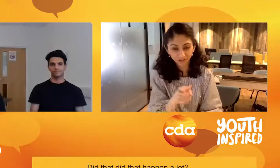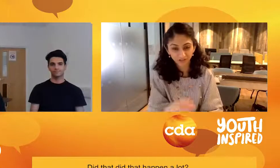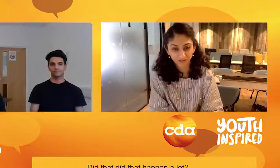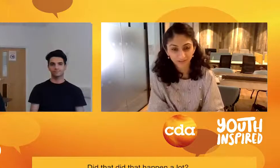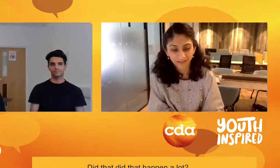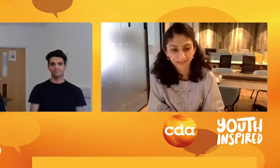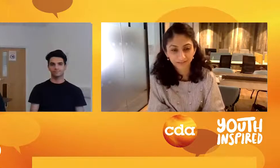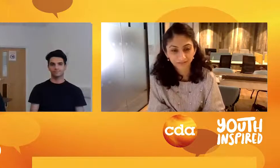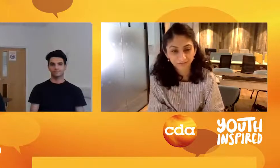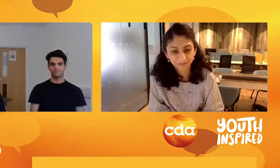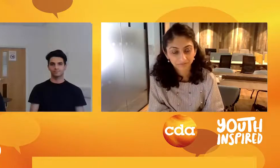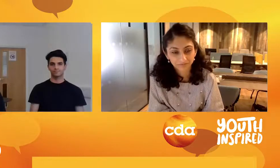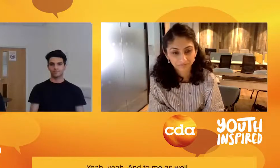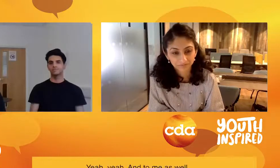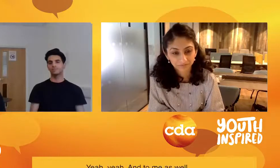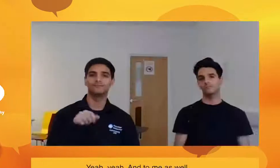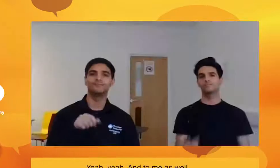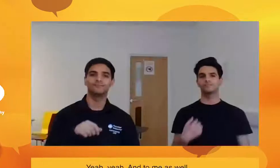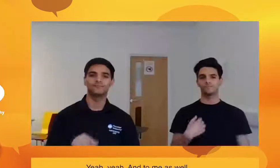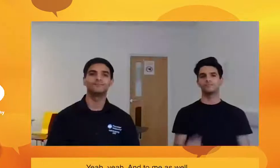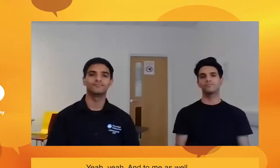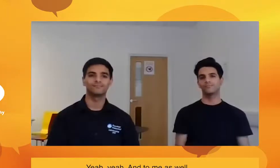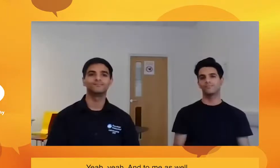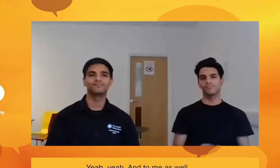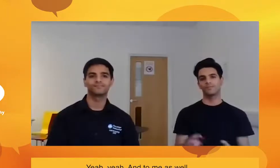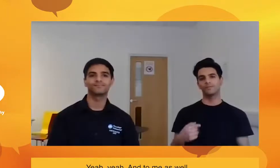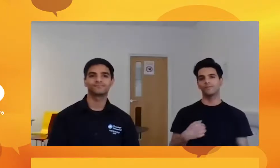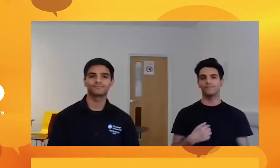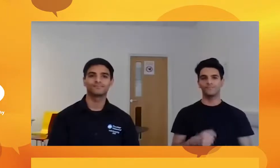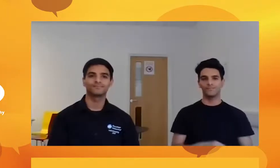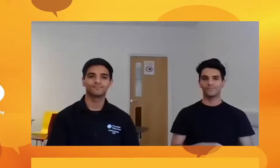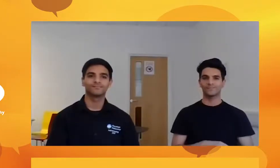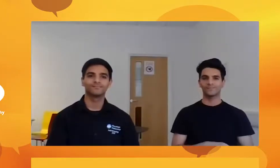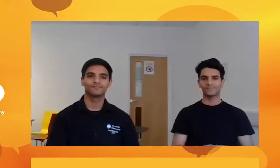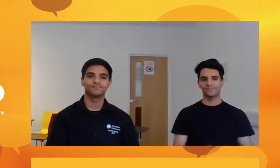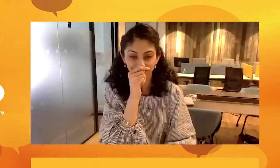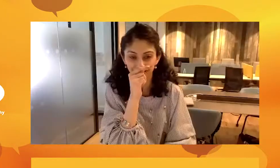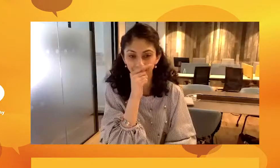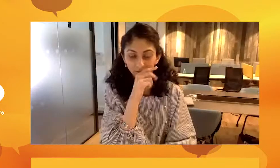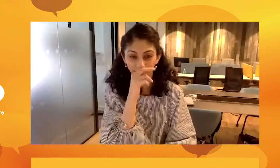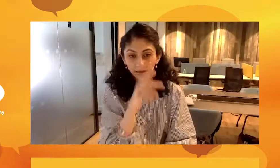So did that happen a lot? Yeah, and to me as well.